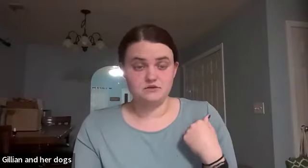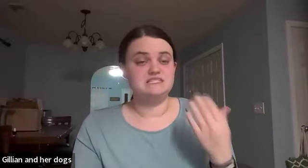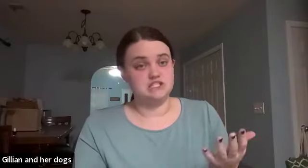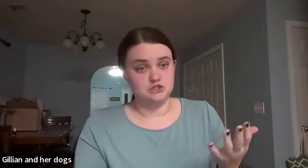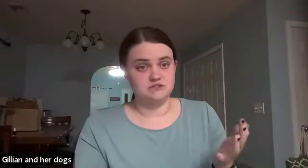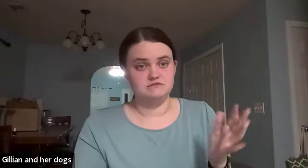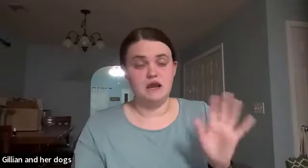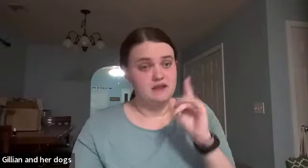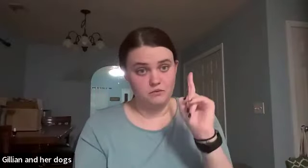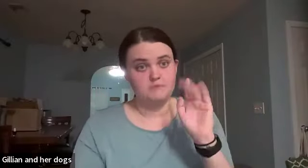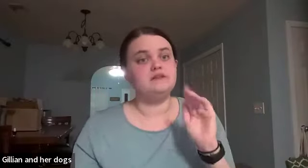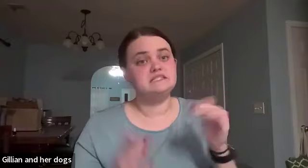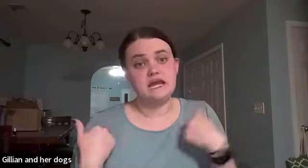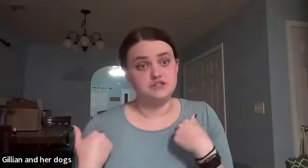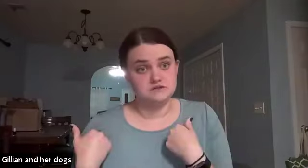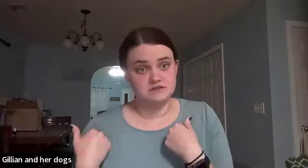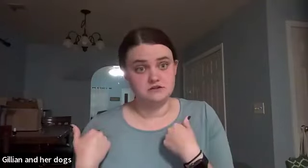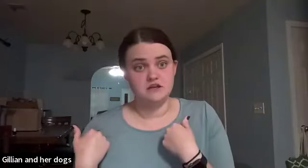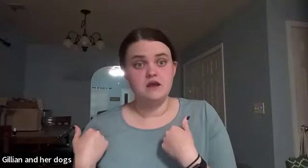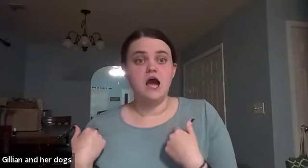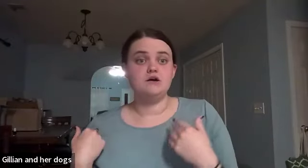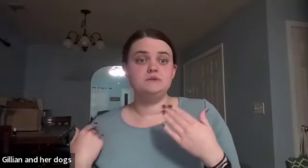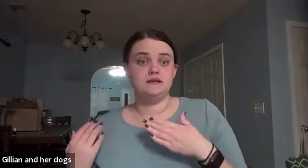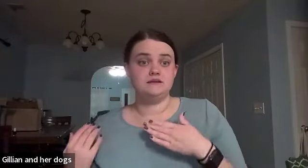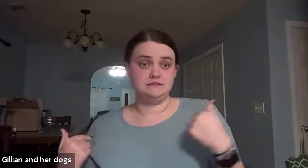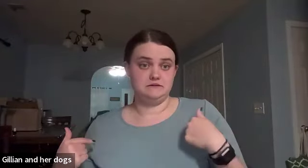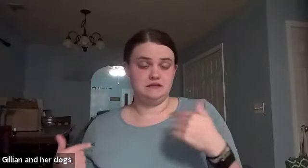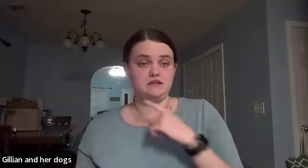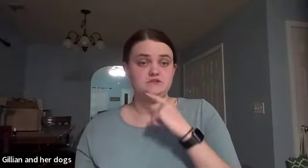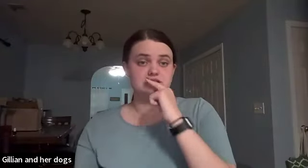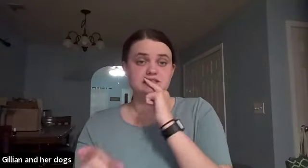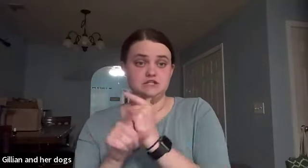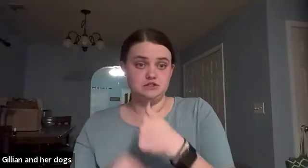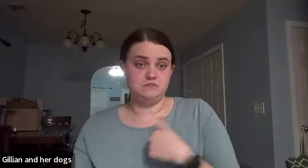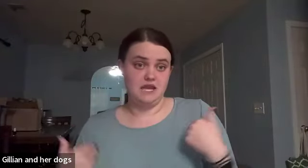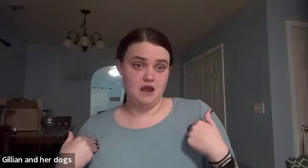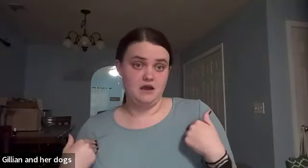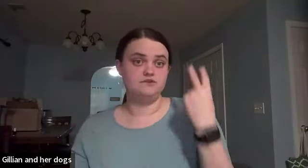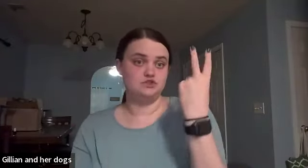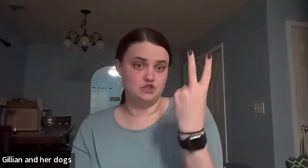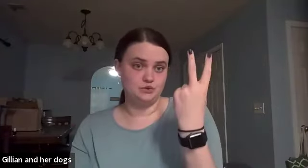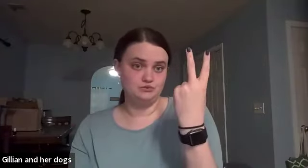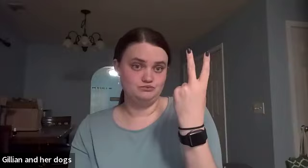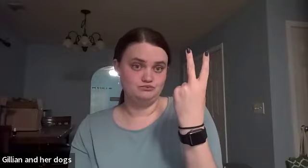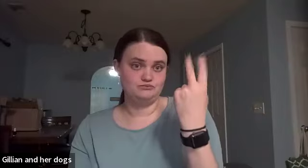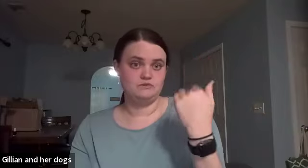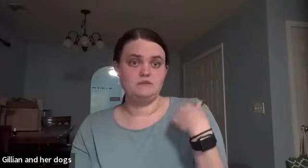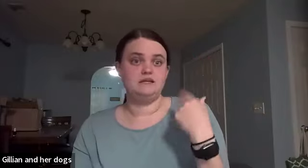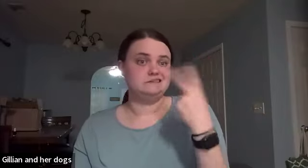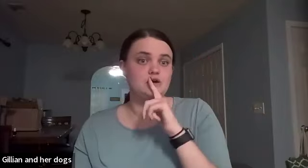or sisters, I only have one, but let's say I had two sisters. I would be like I go, sisters, me have two. I'd be like,